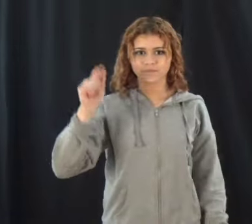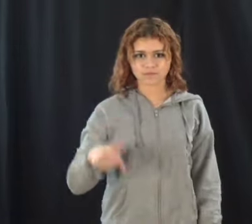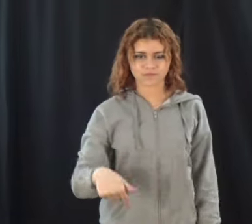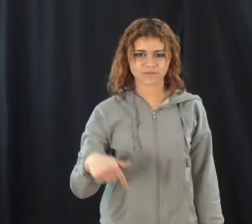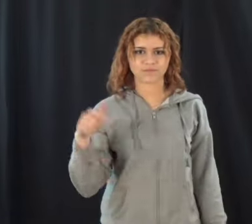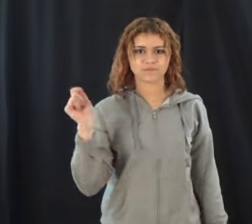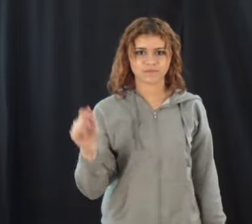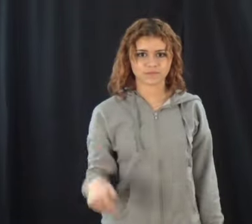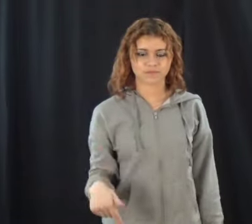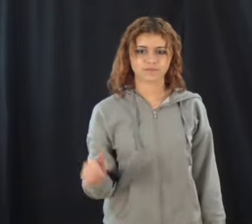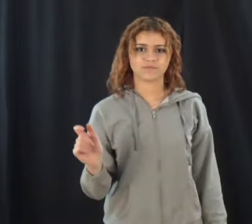me